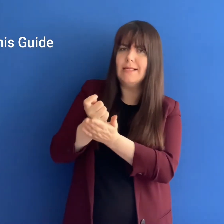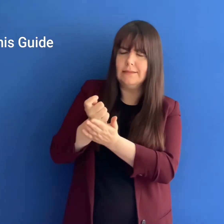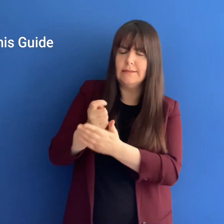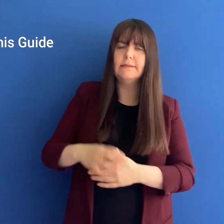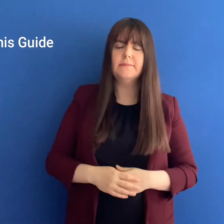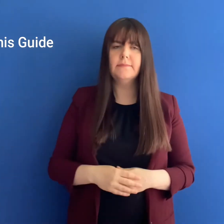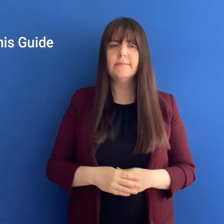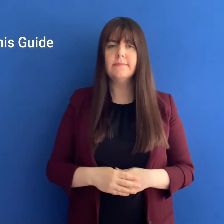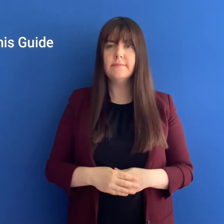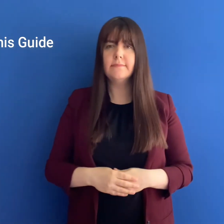and your right to complain.